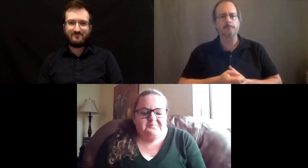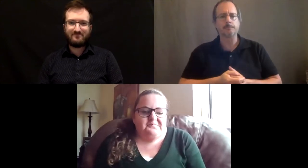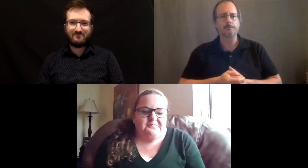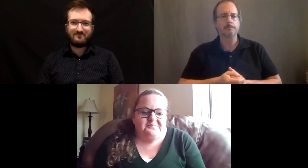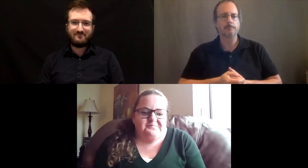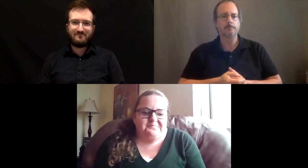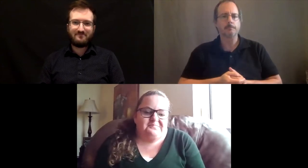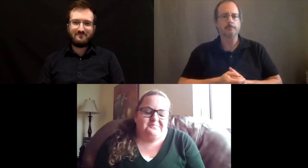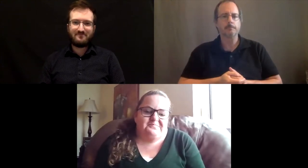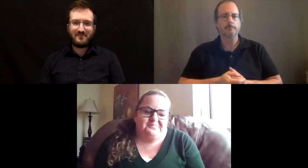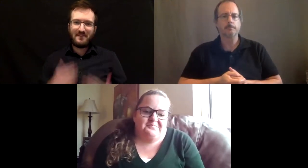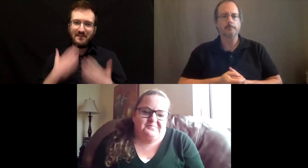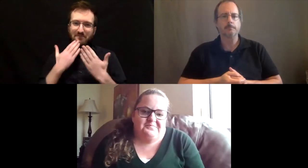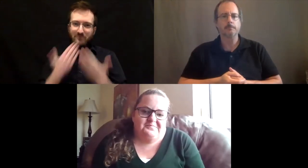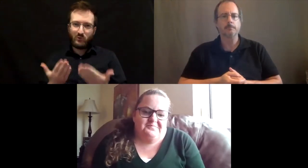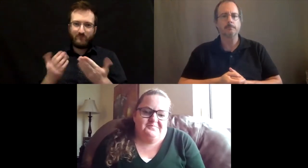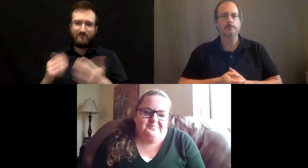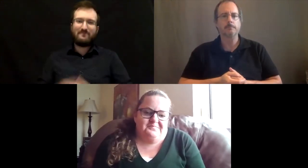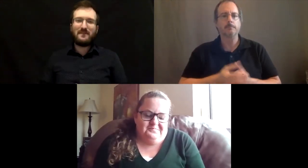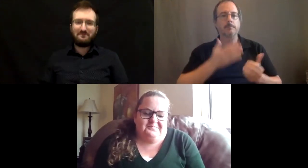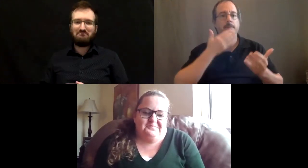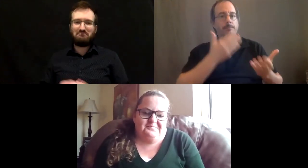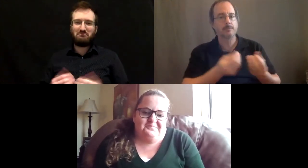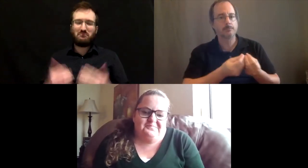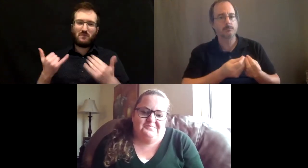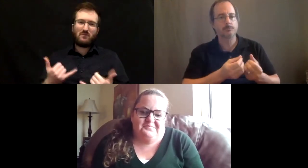other things related to employment.